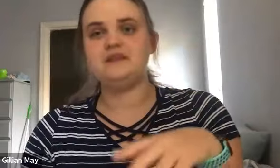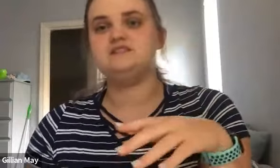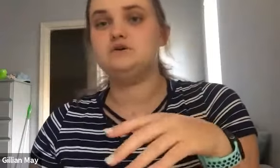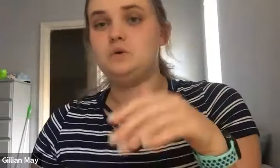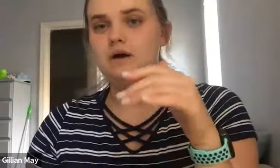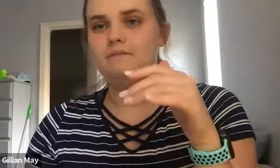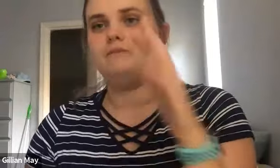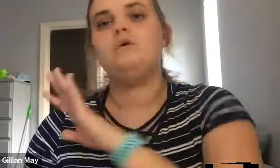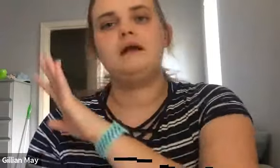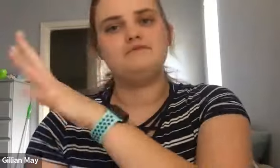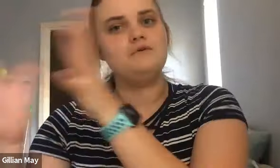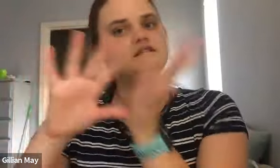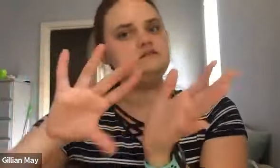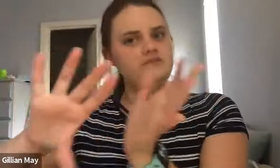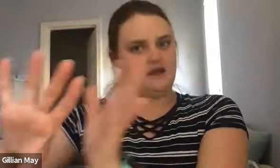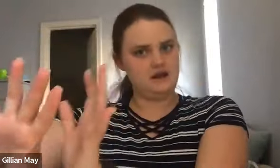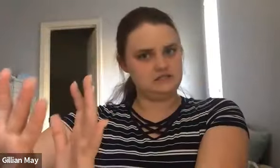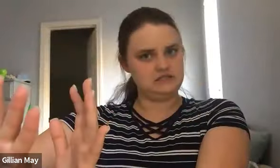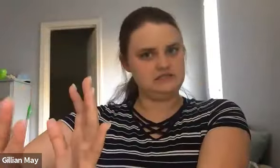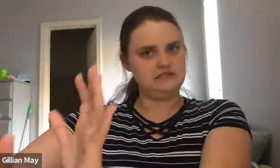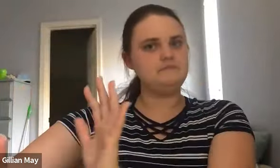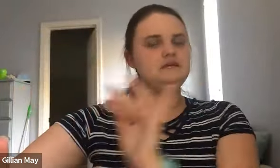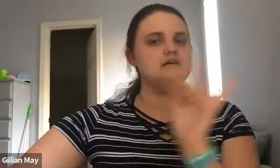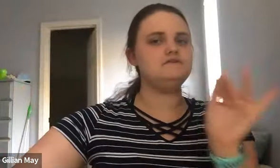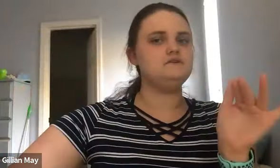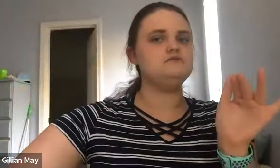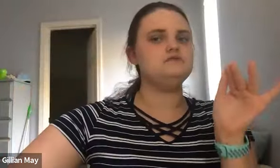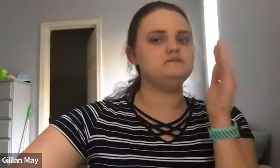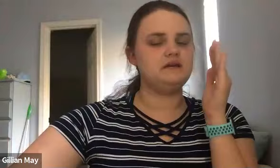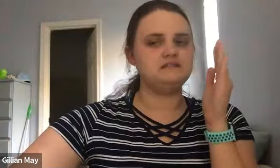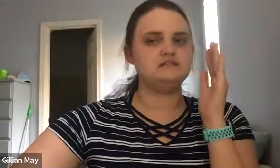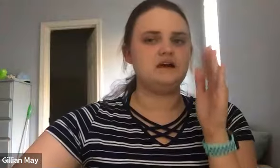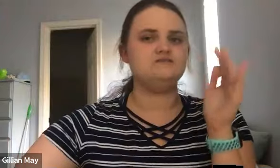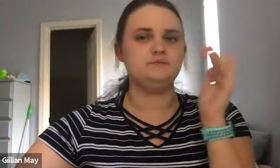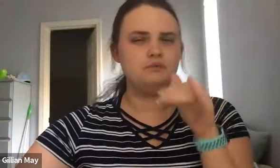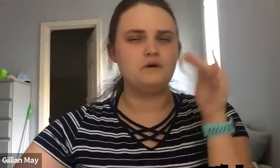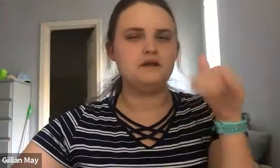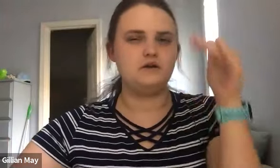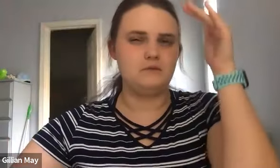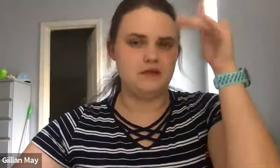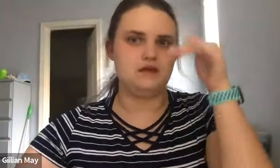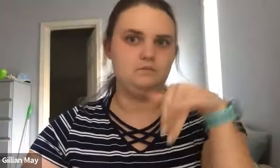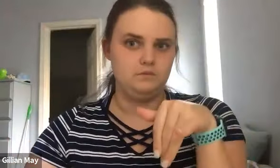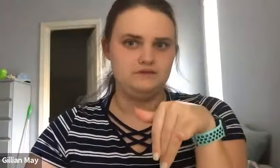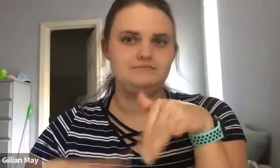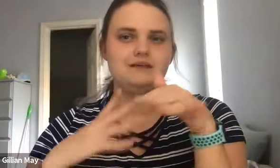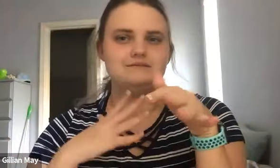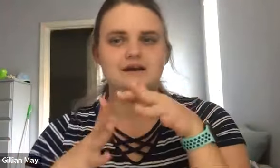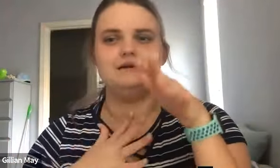is okay, before I do that, actually, let me give you the basic signs for boy, girl, man, and woman. That's kind of